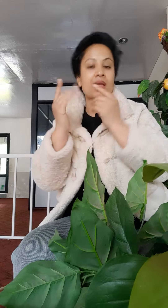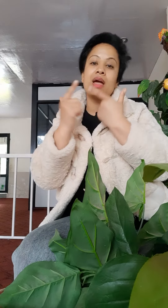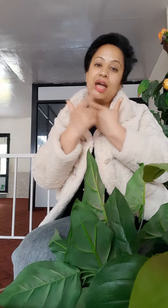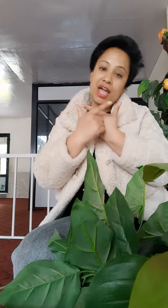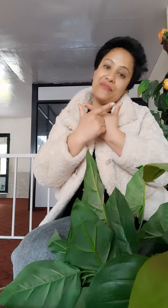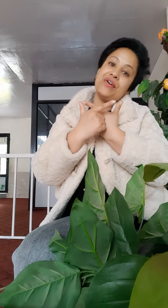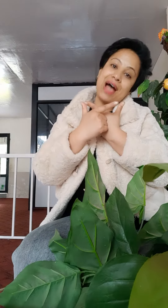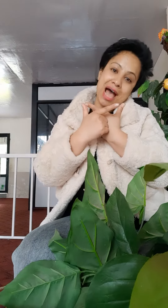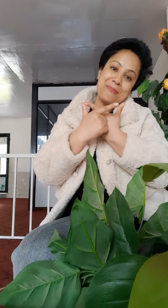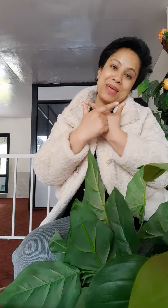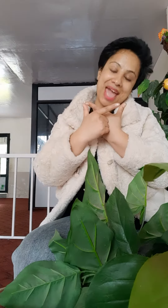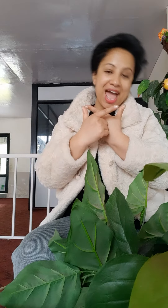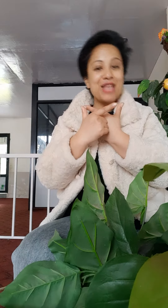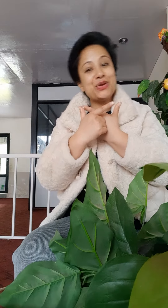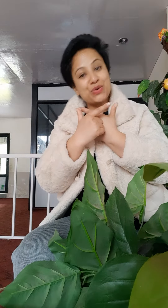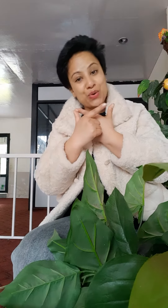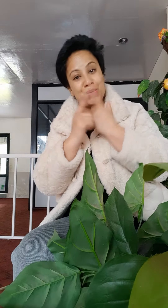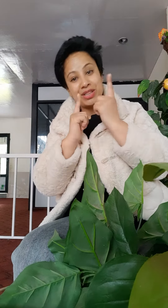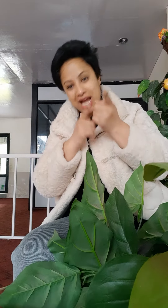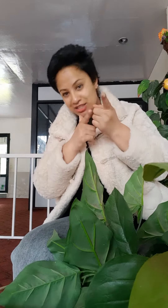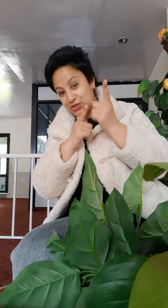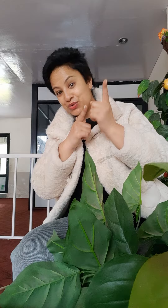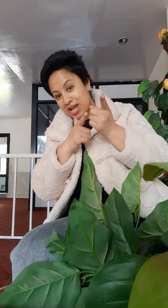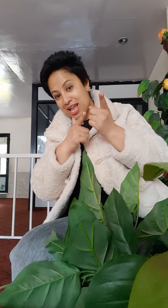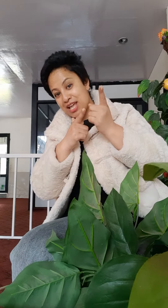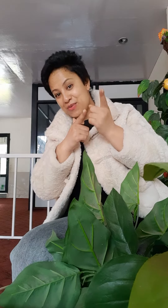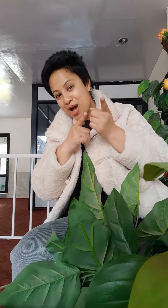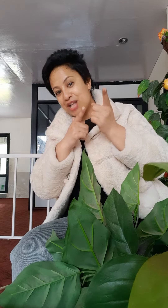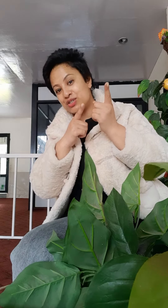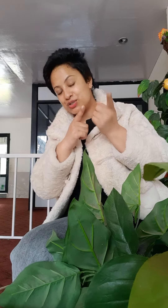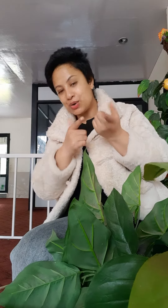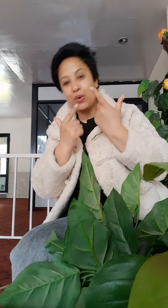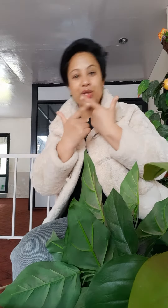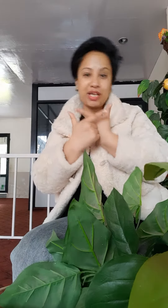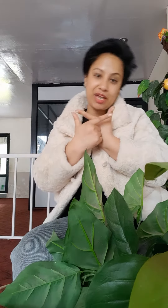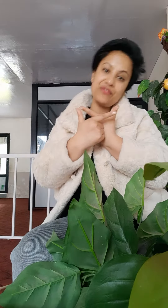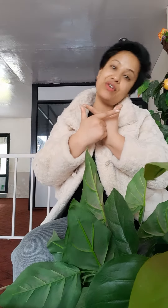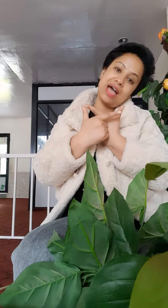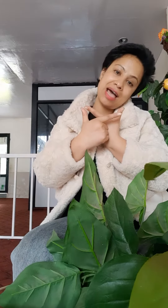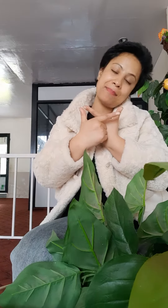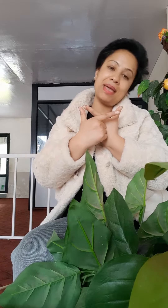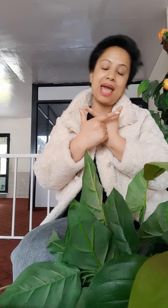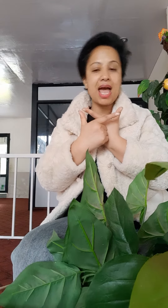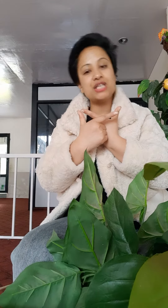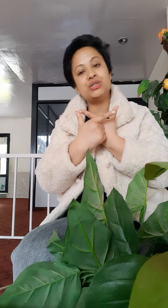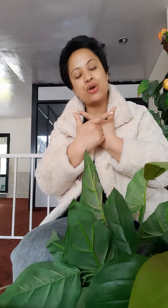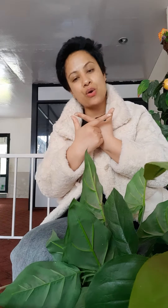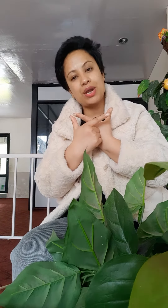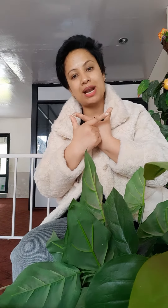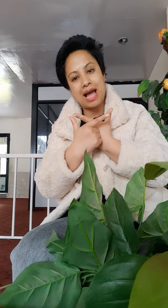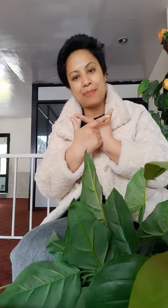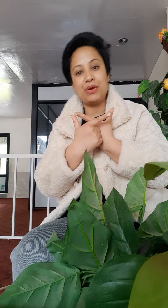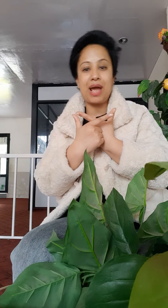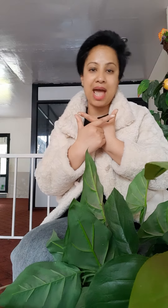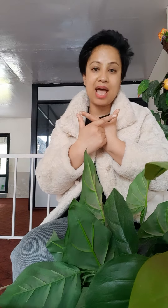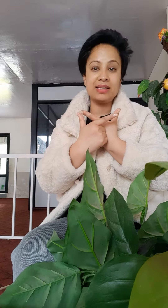If you're happy and you know it, that you really want to show it If you're happy and you know it, clap your hand